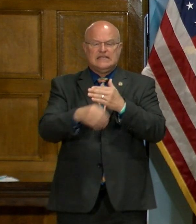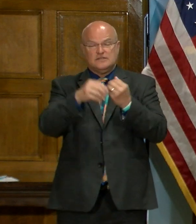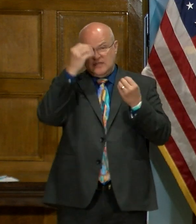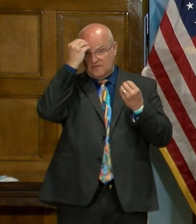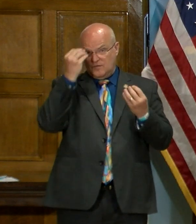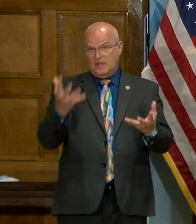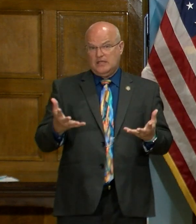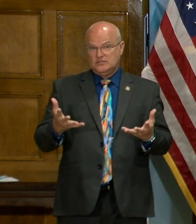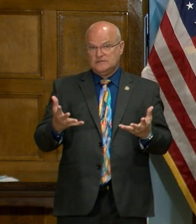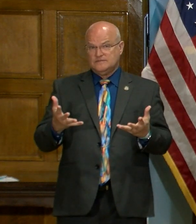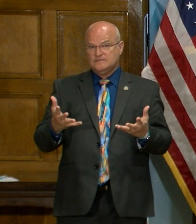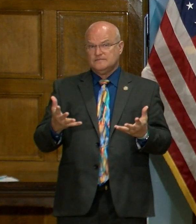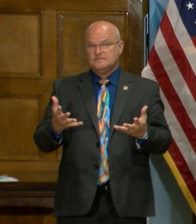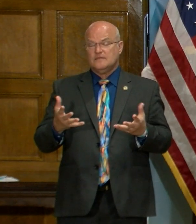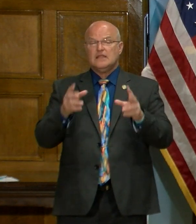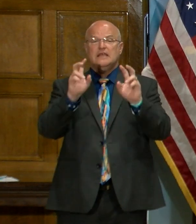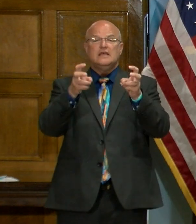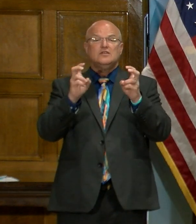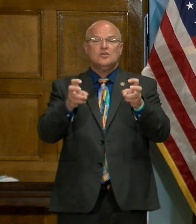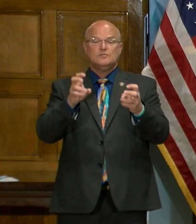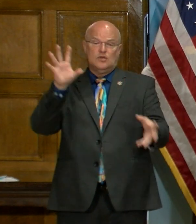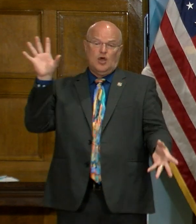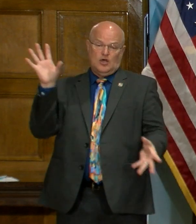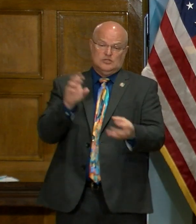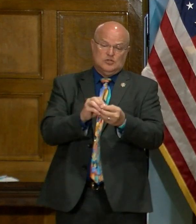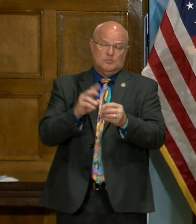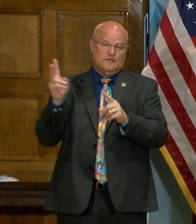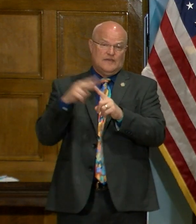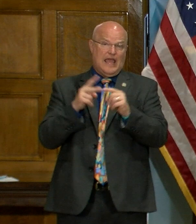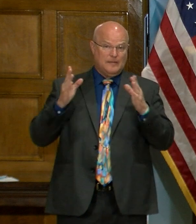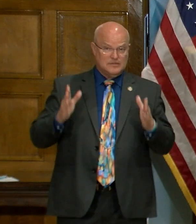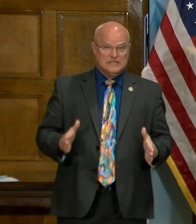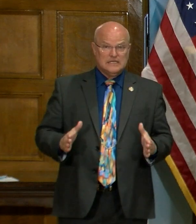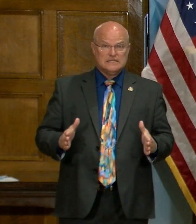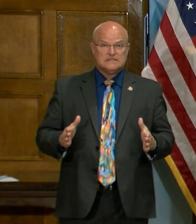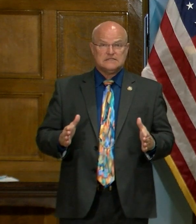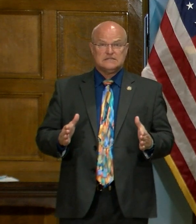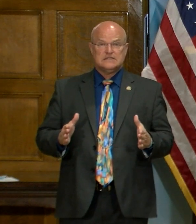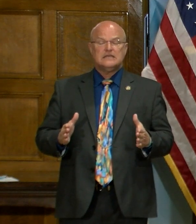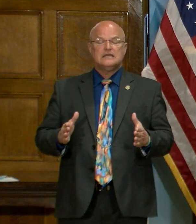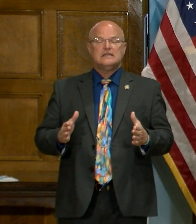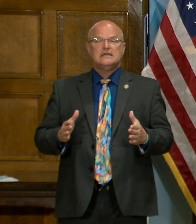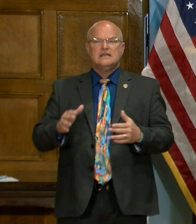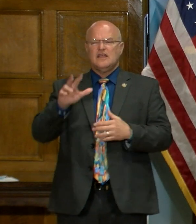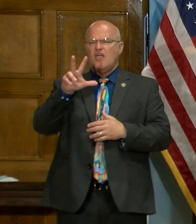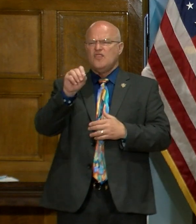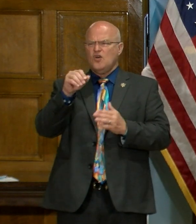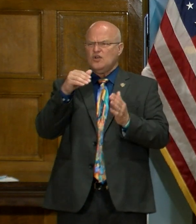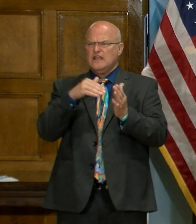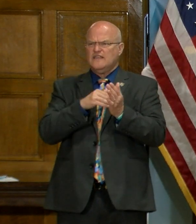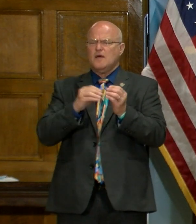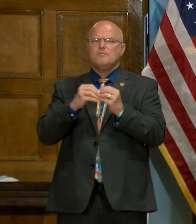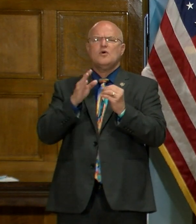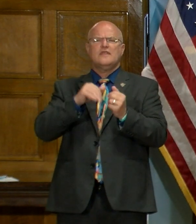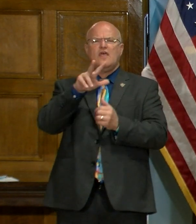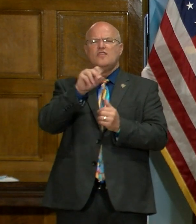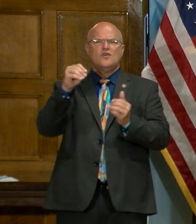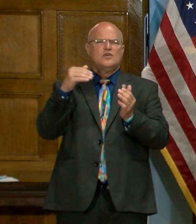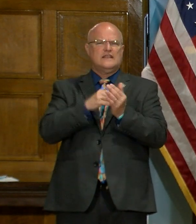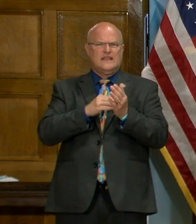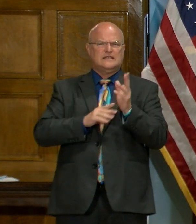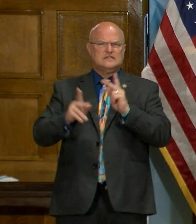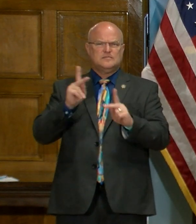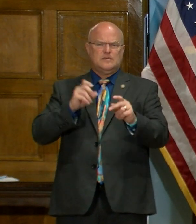additional information. In terms of the total number of applicants, it's 30,000. That over 30,000 have